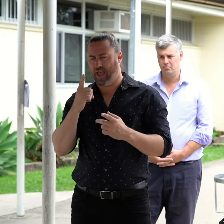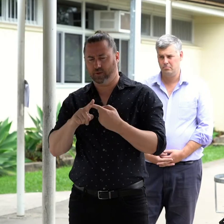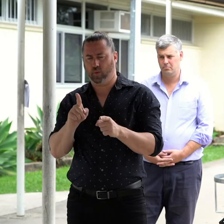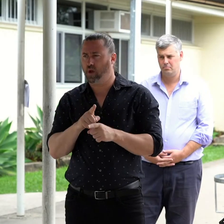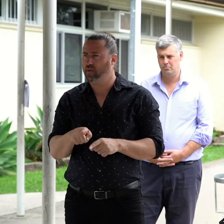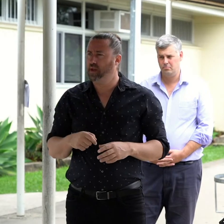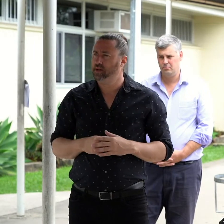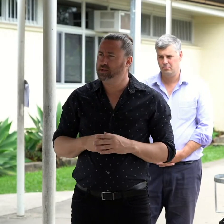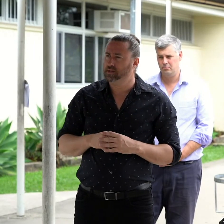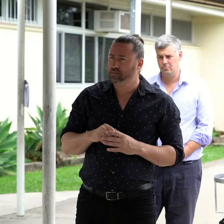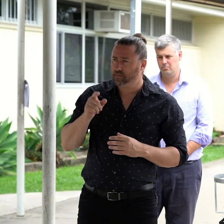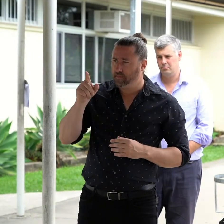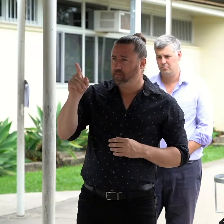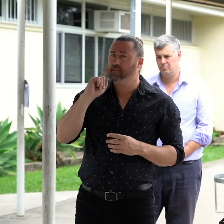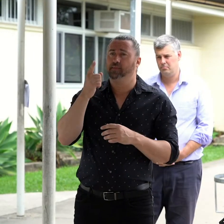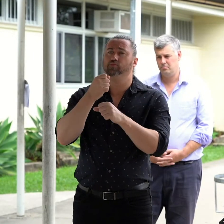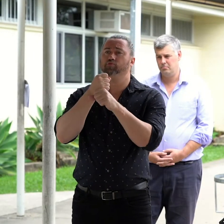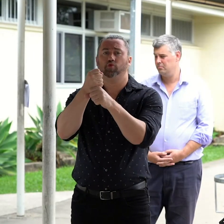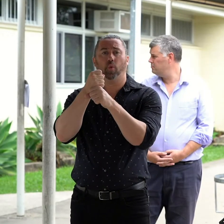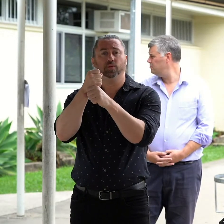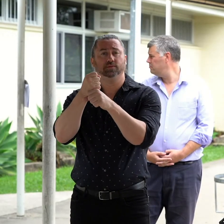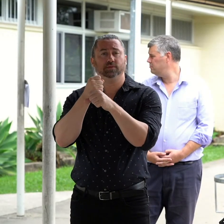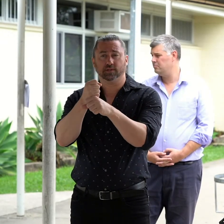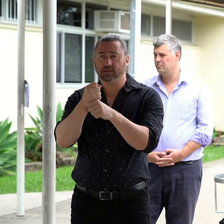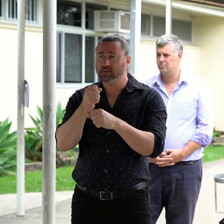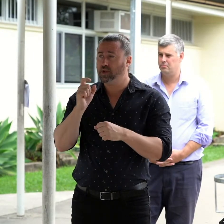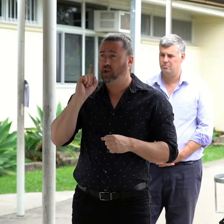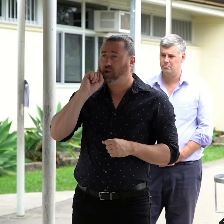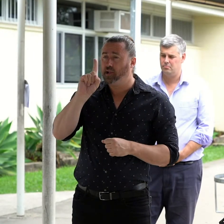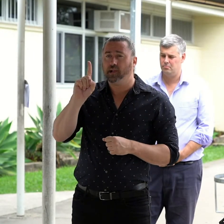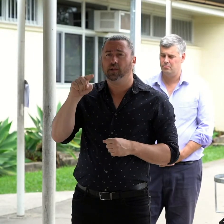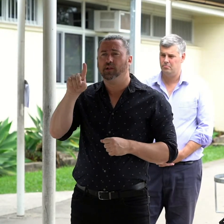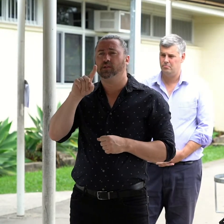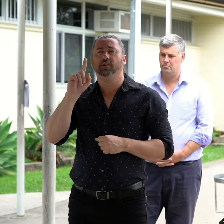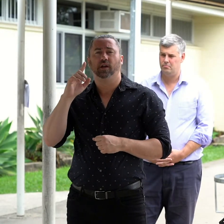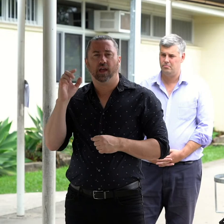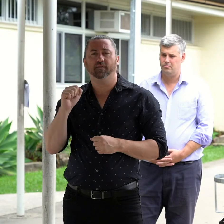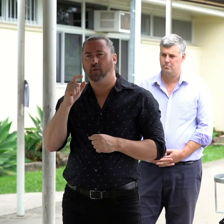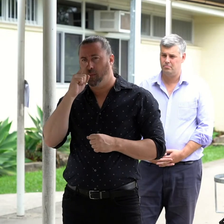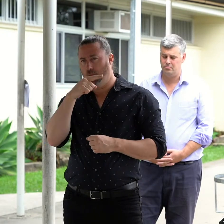that the protests are being sort of infiltrated by some of these